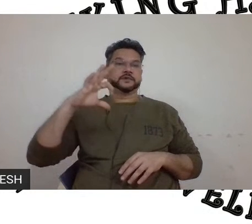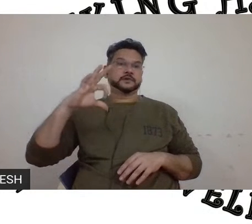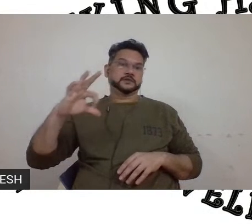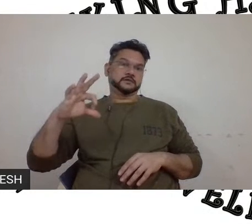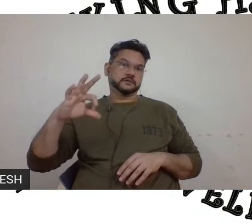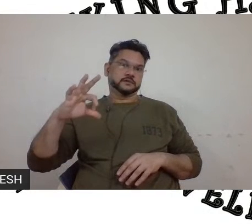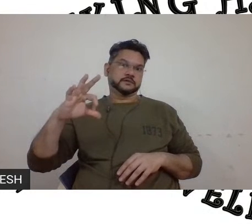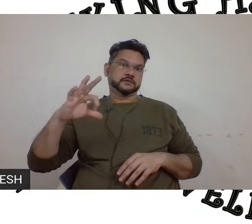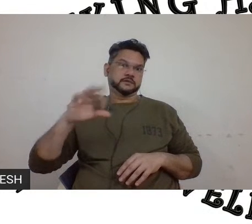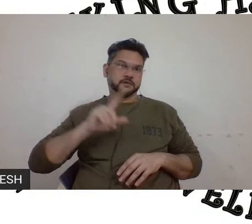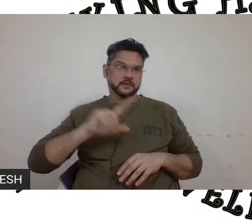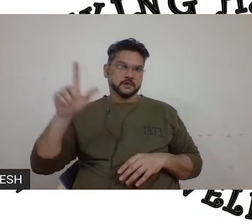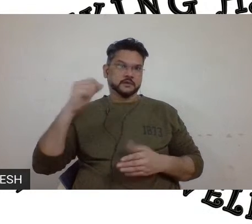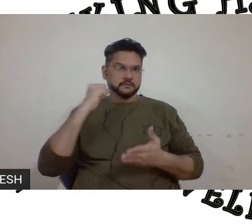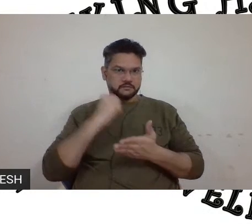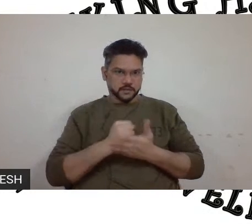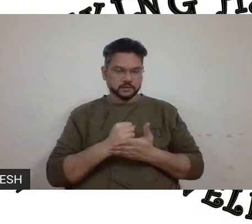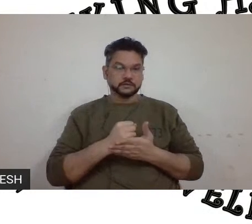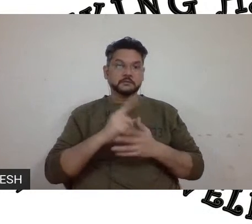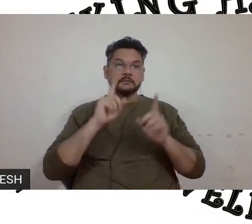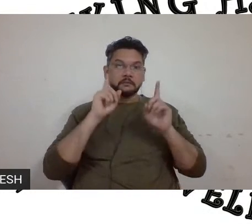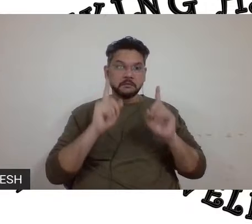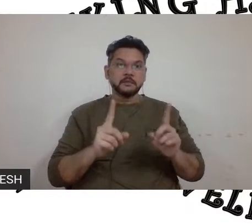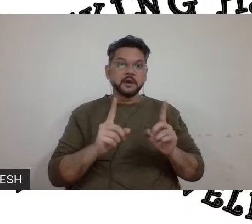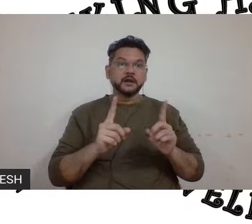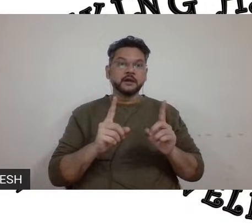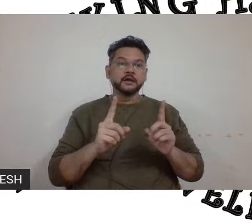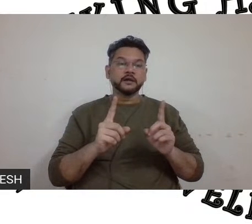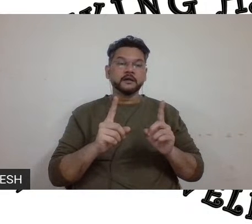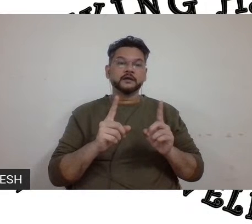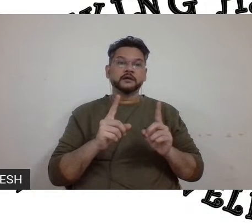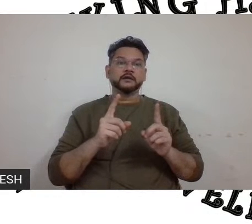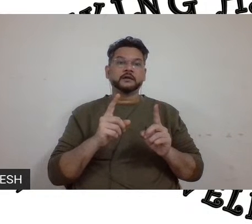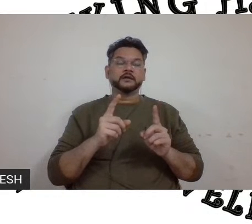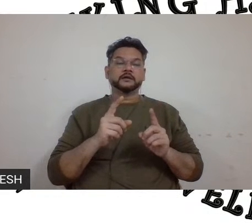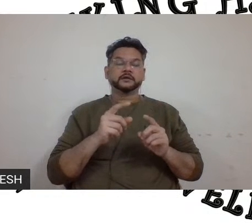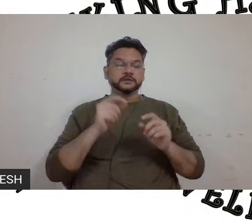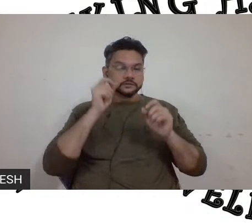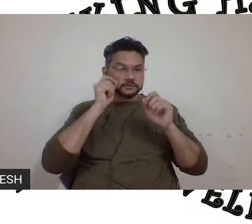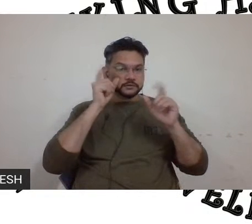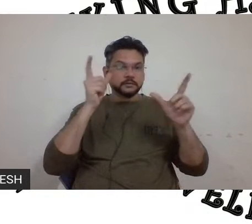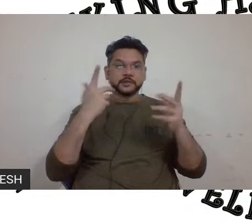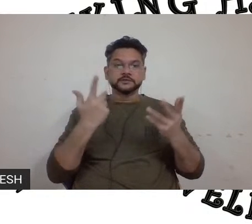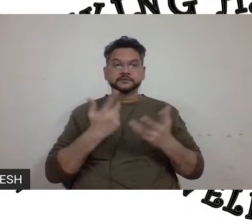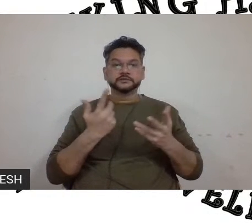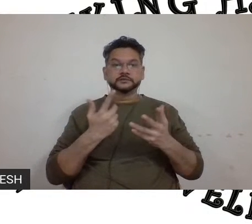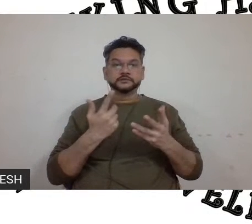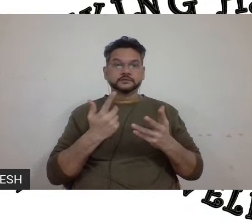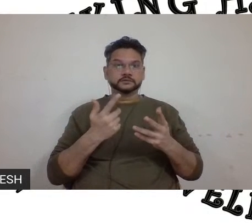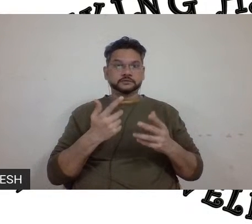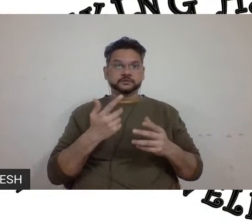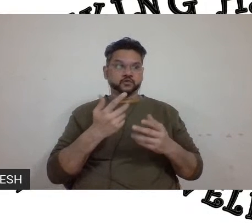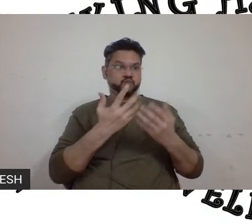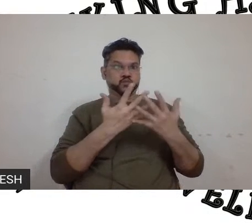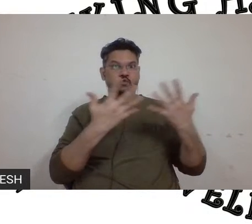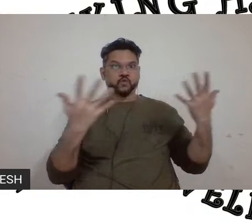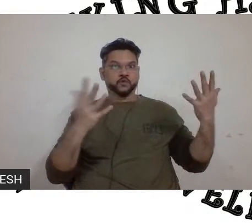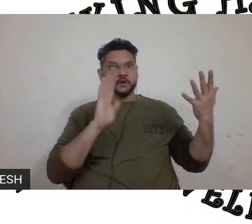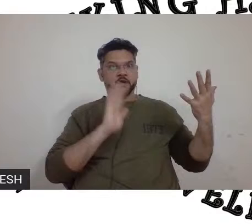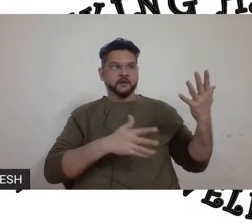But you would be surprised to know that from this much seat, that is